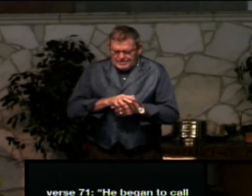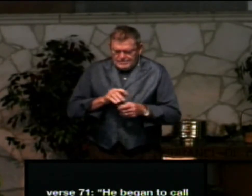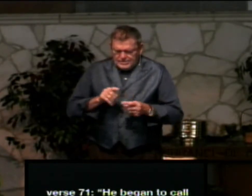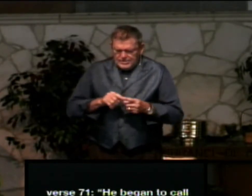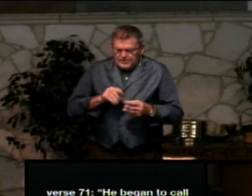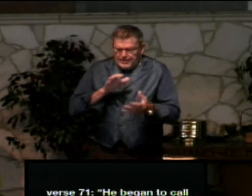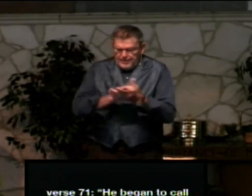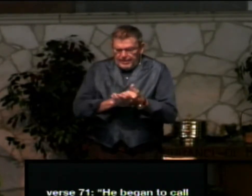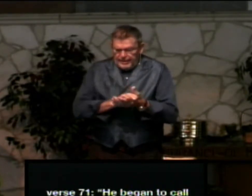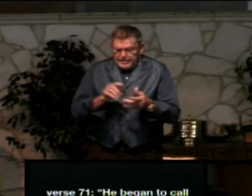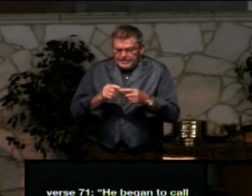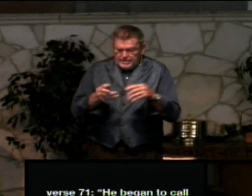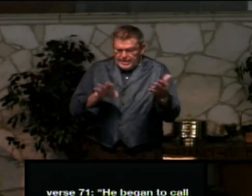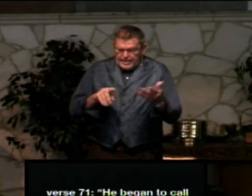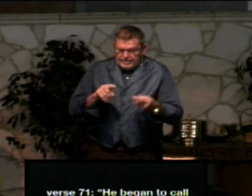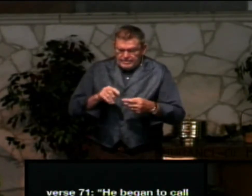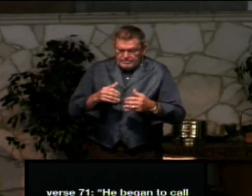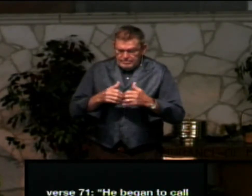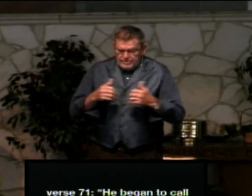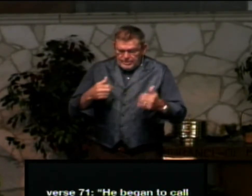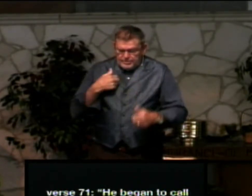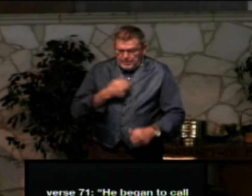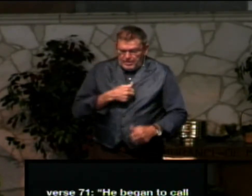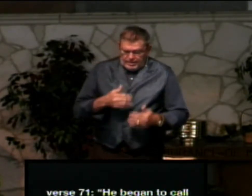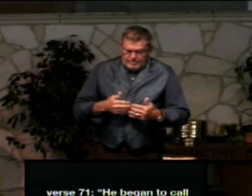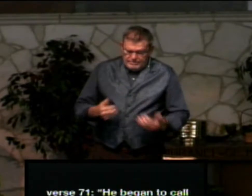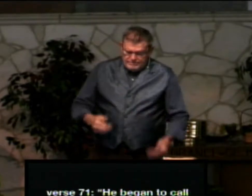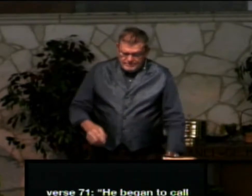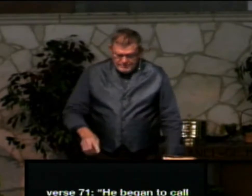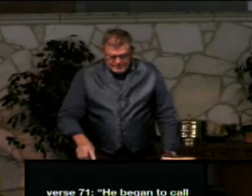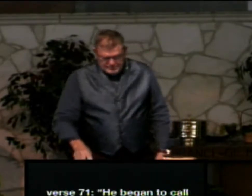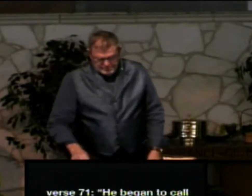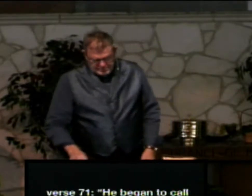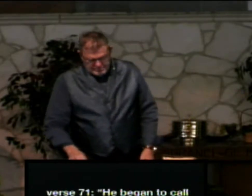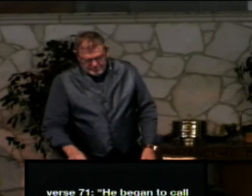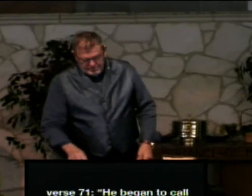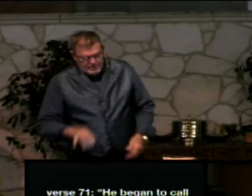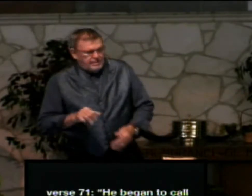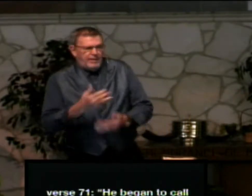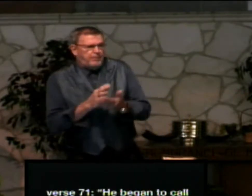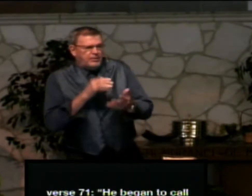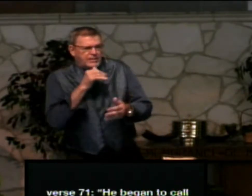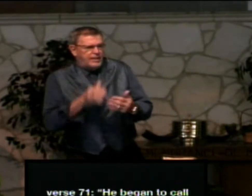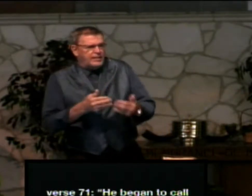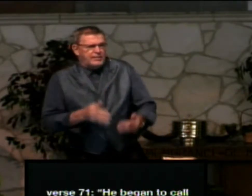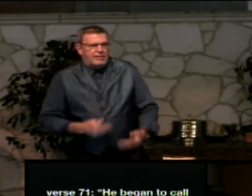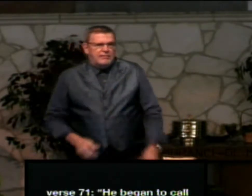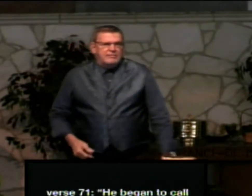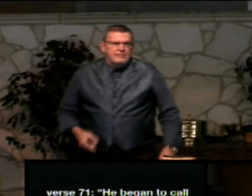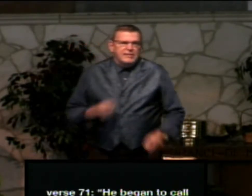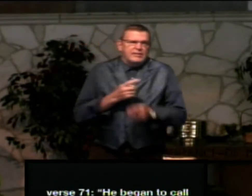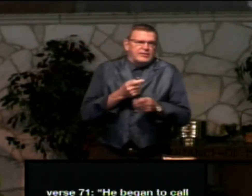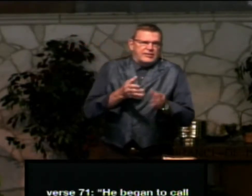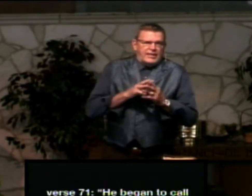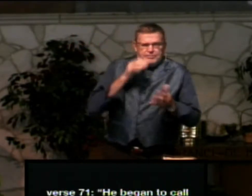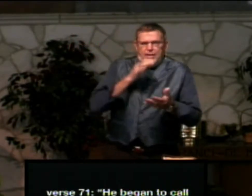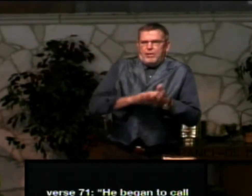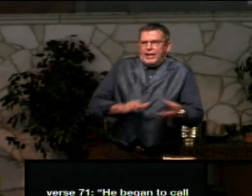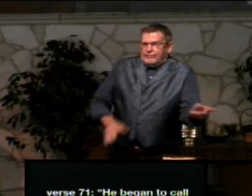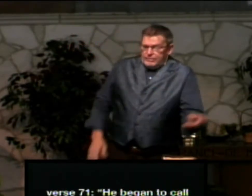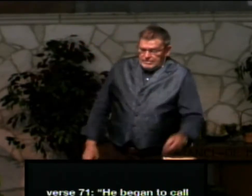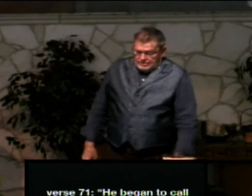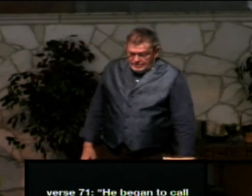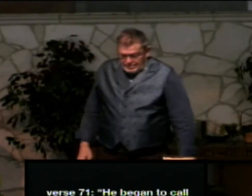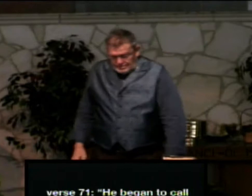promise to be married until death do us part. And that part's not easy. Just ask